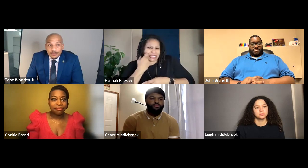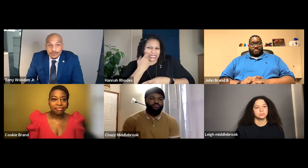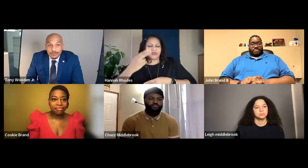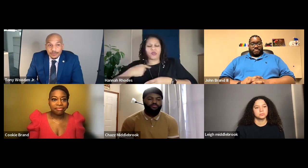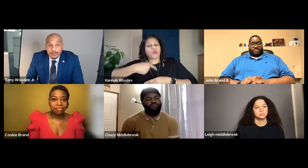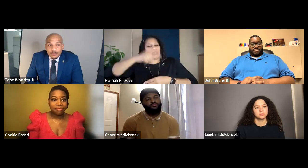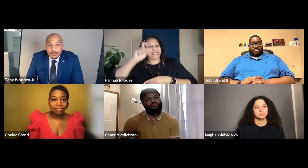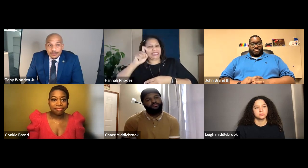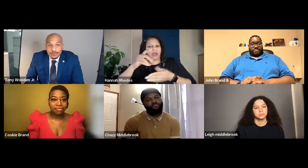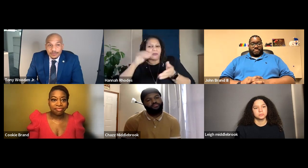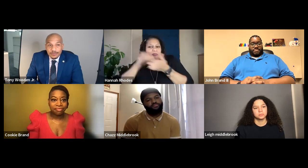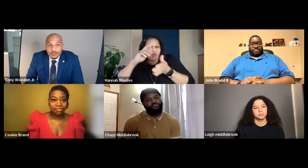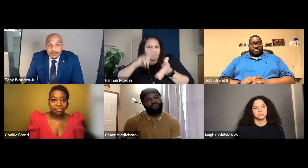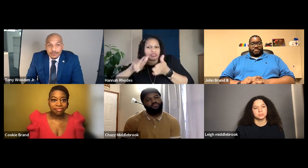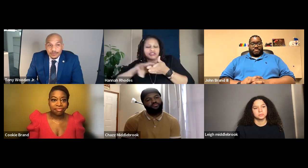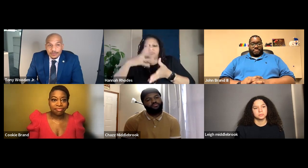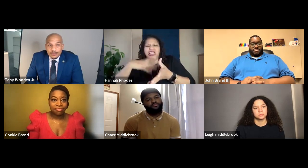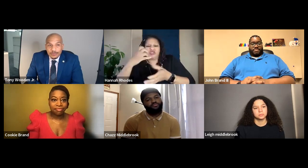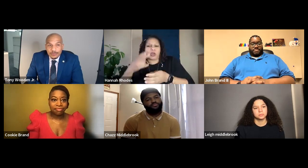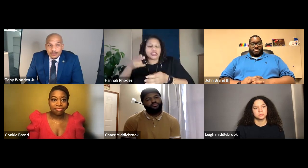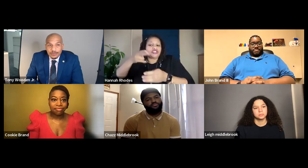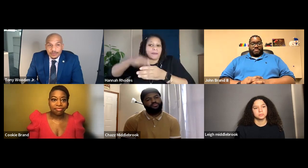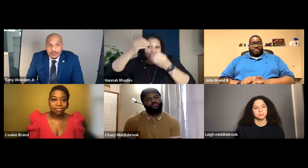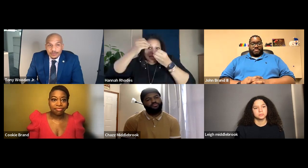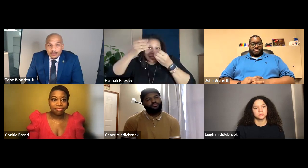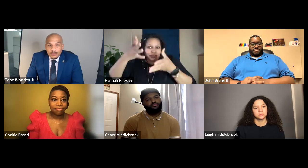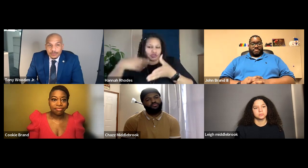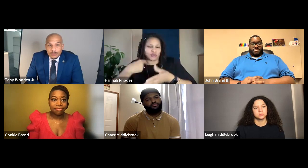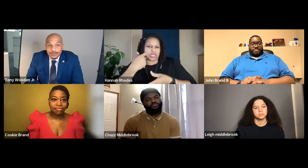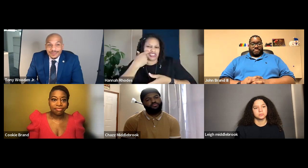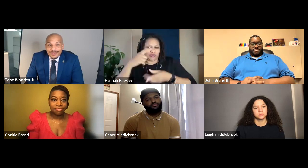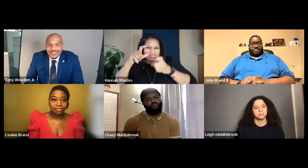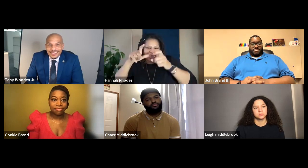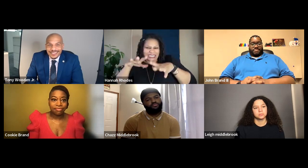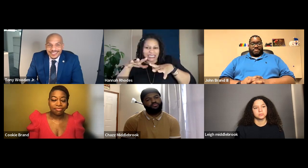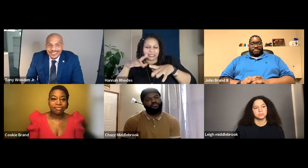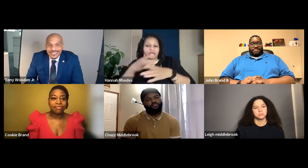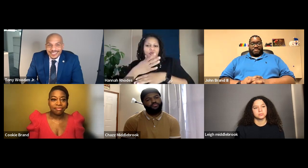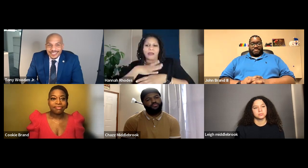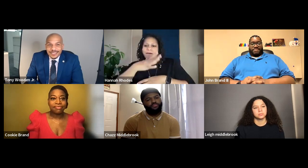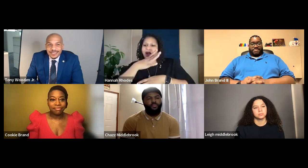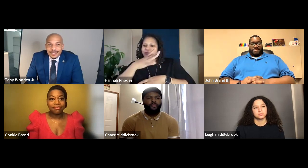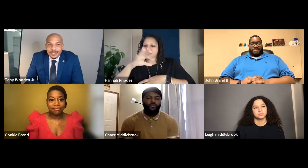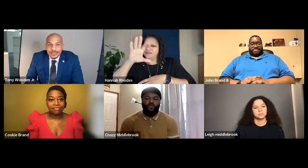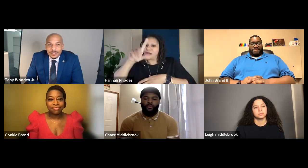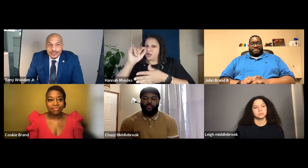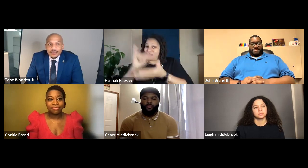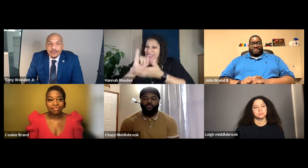see that history recently, it's one of those things we do need to put more research in, and we're going to get more information with